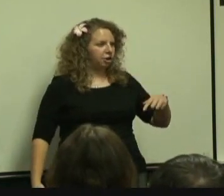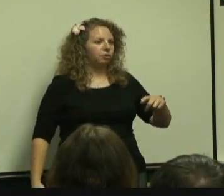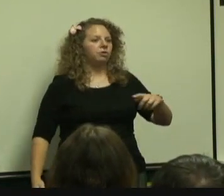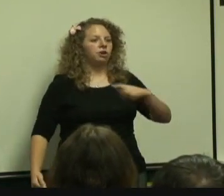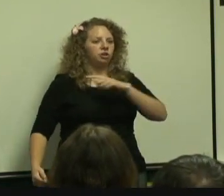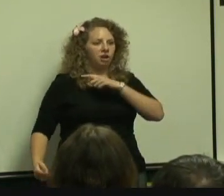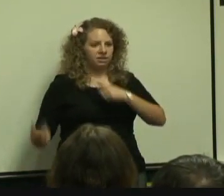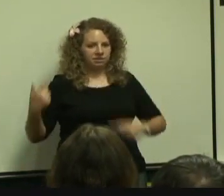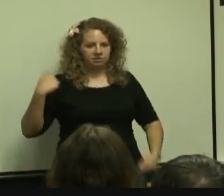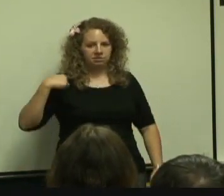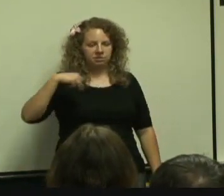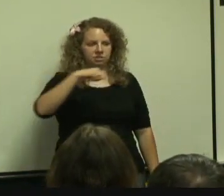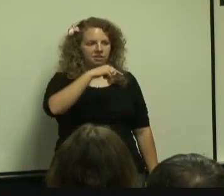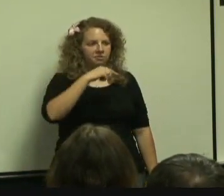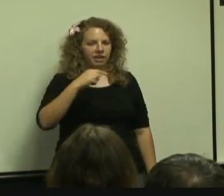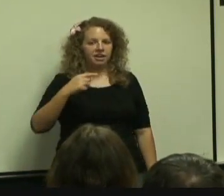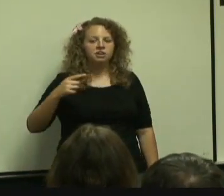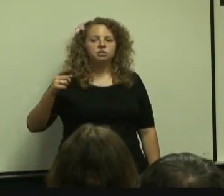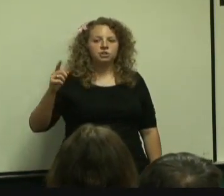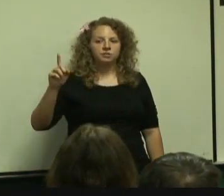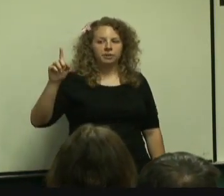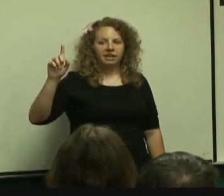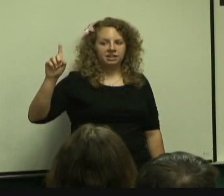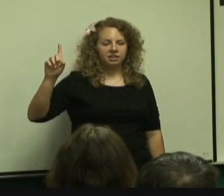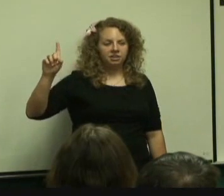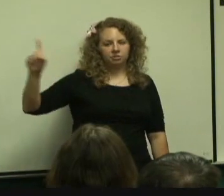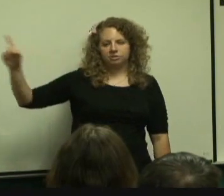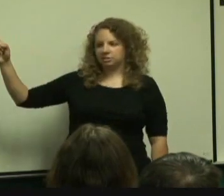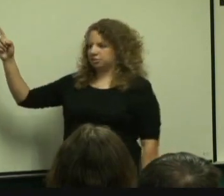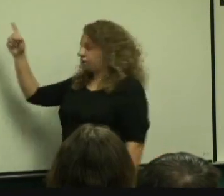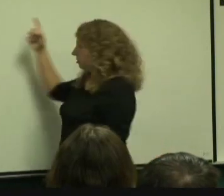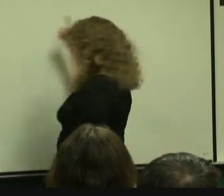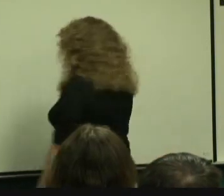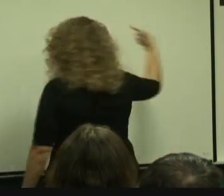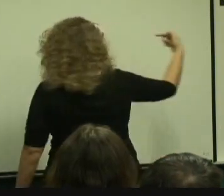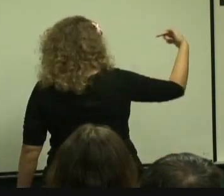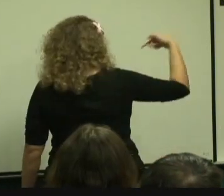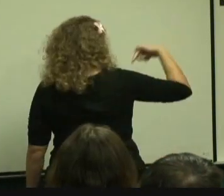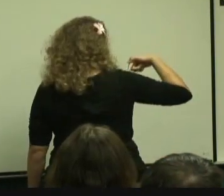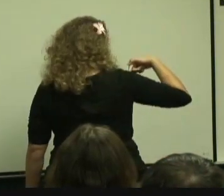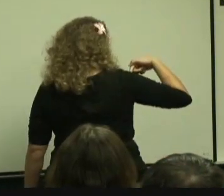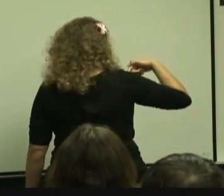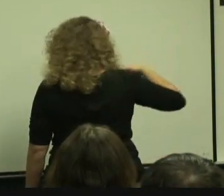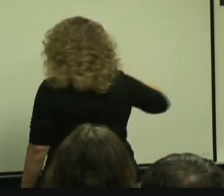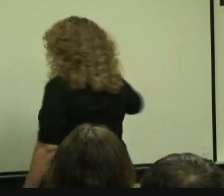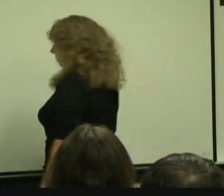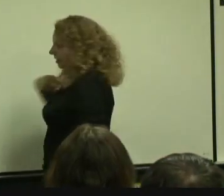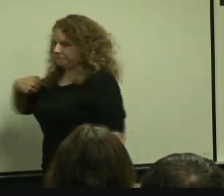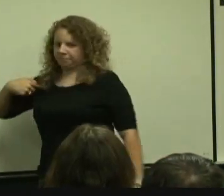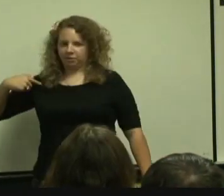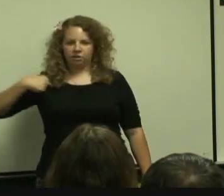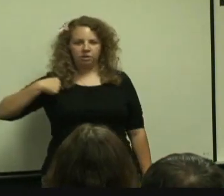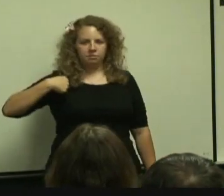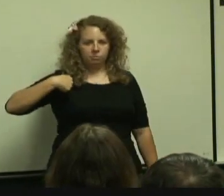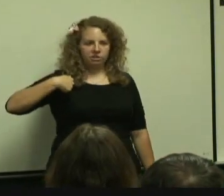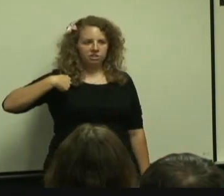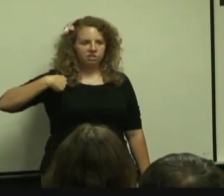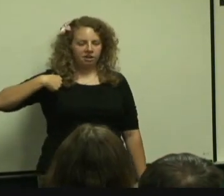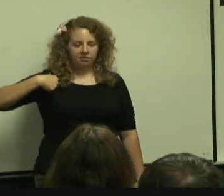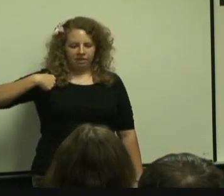go across yourself. Okay? So if you're right-handed, you're going to start on your right side like this. Okay? You're going to point to yourself,